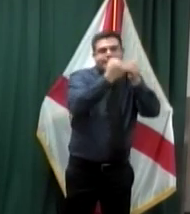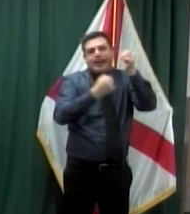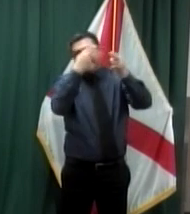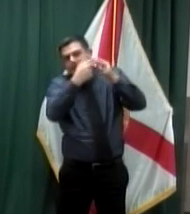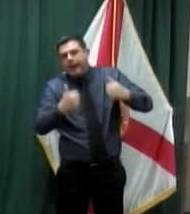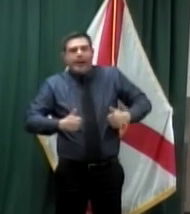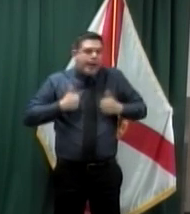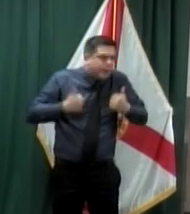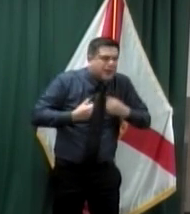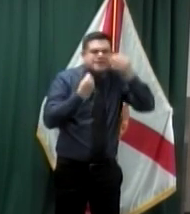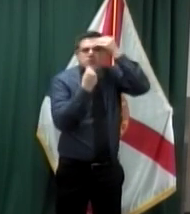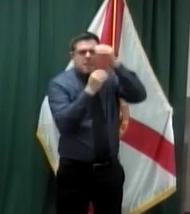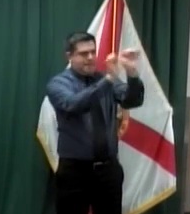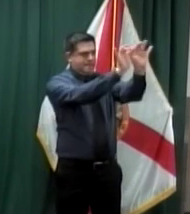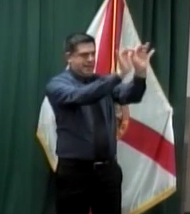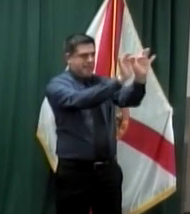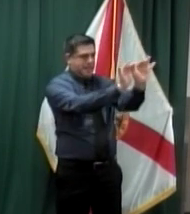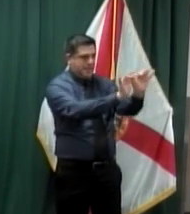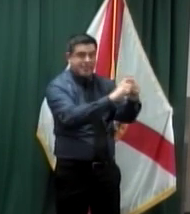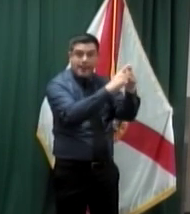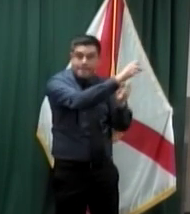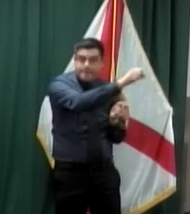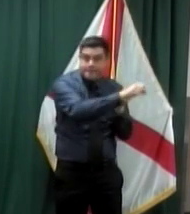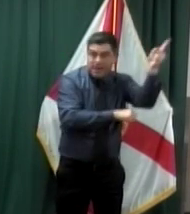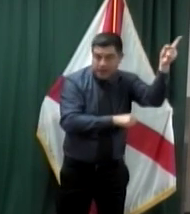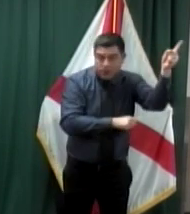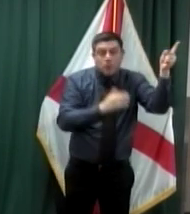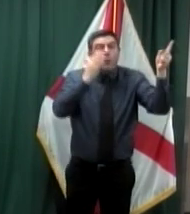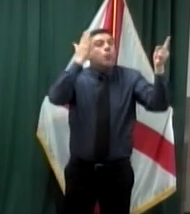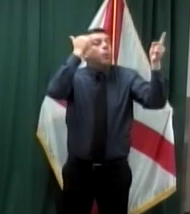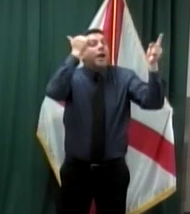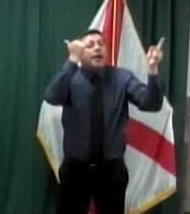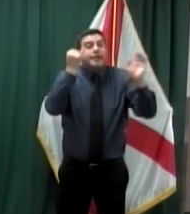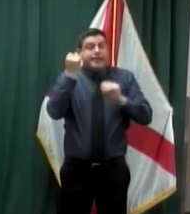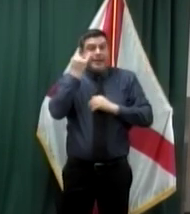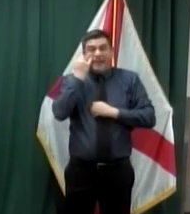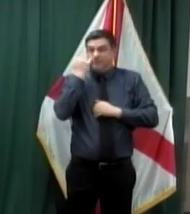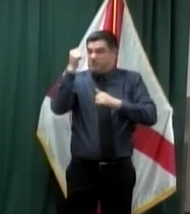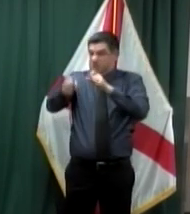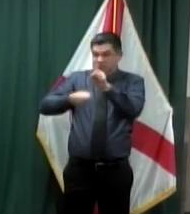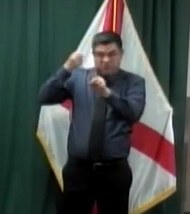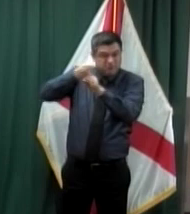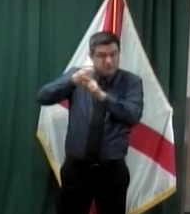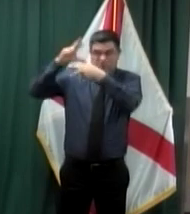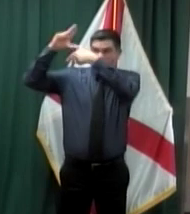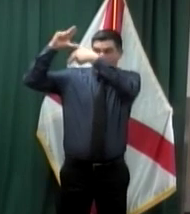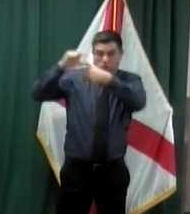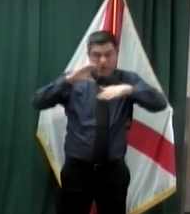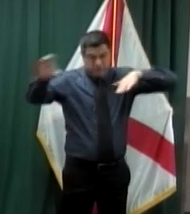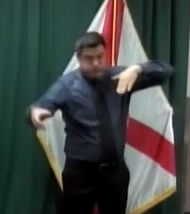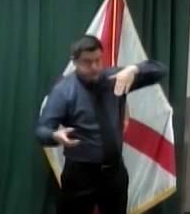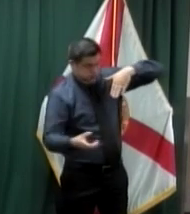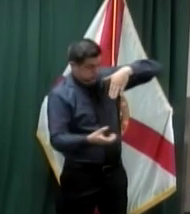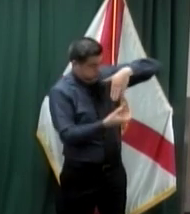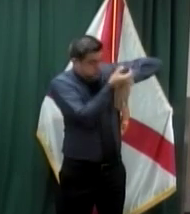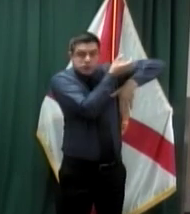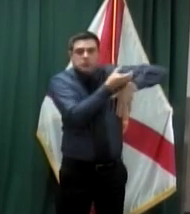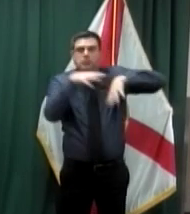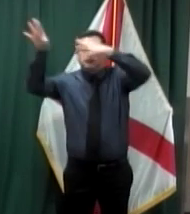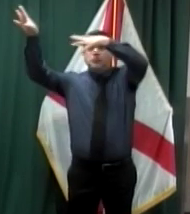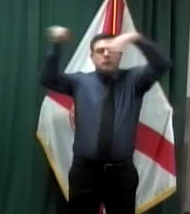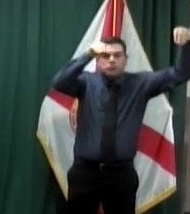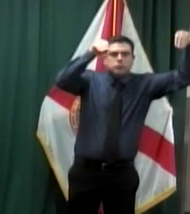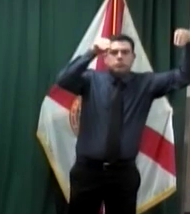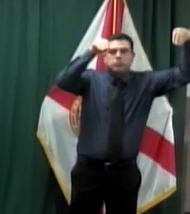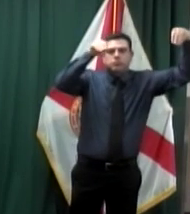need at the special needs shelter so that we can make sure that we have the proper individuals there. If you need evacuation prior